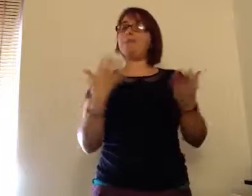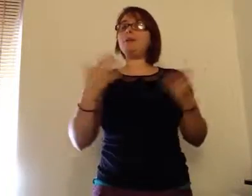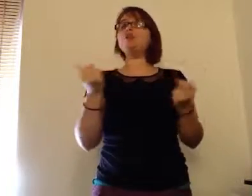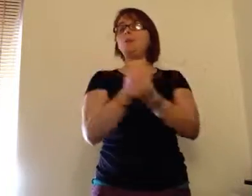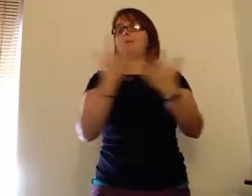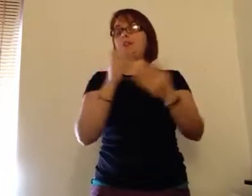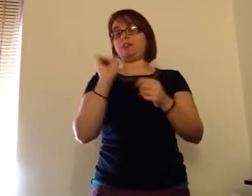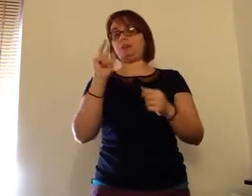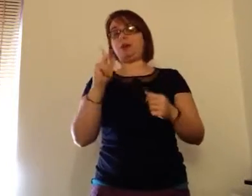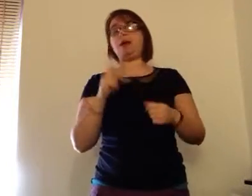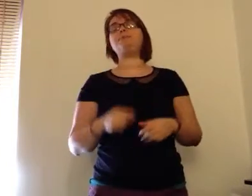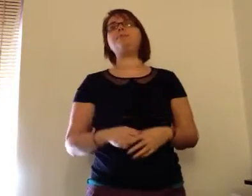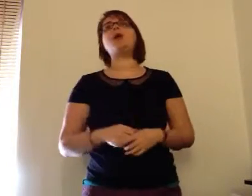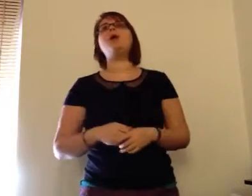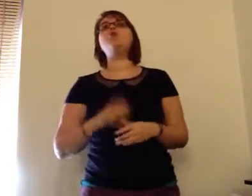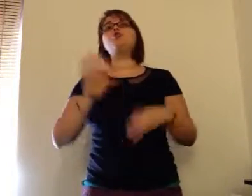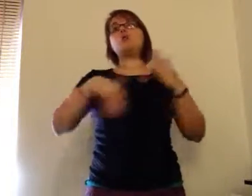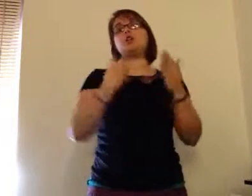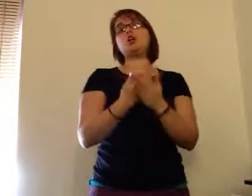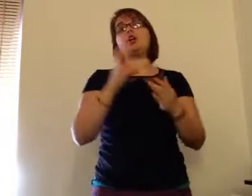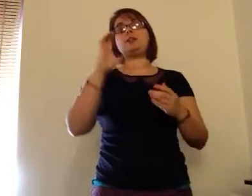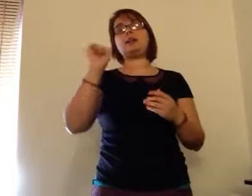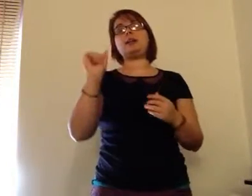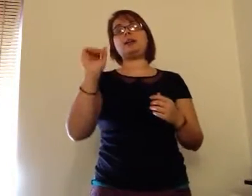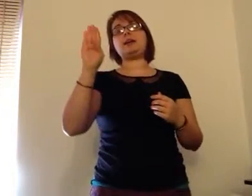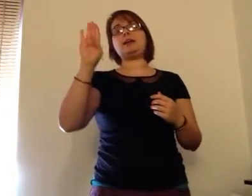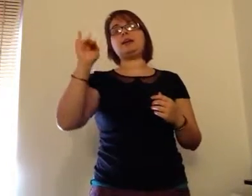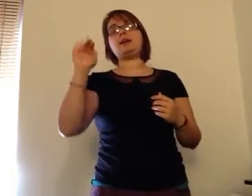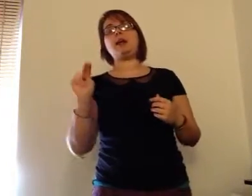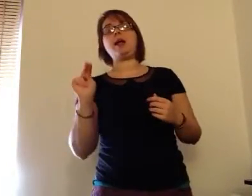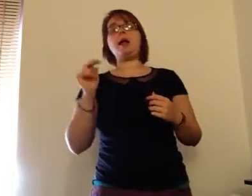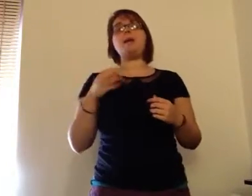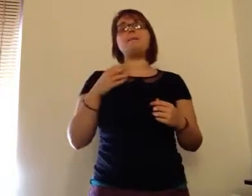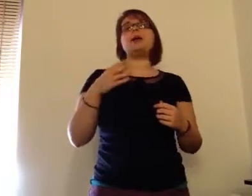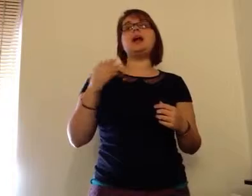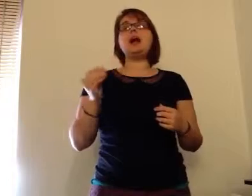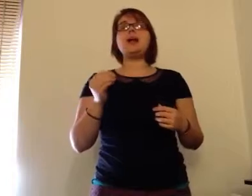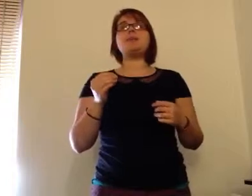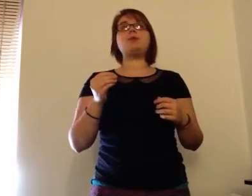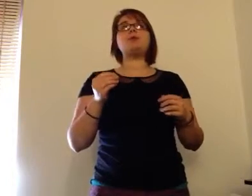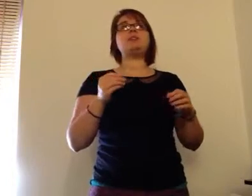So we got to the cabin, and there was a steep hill. It was in the forest.